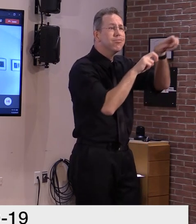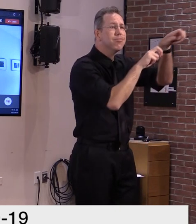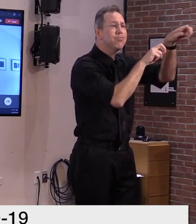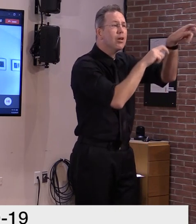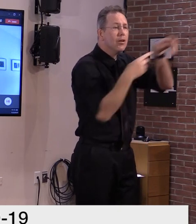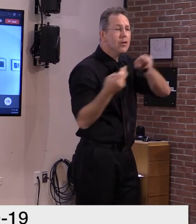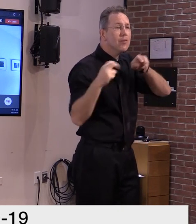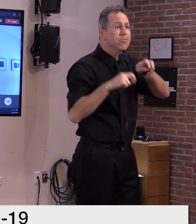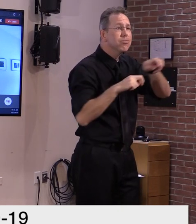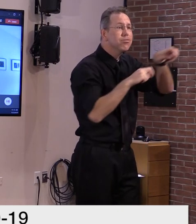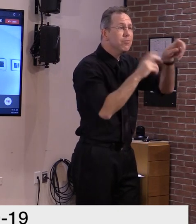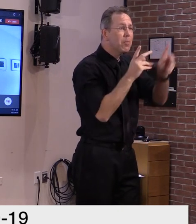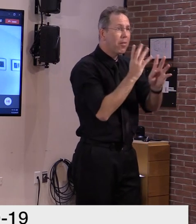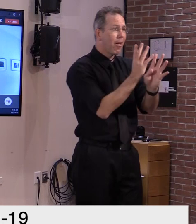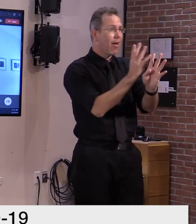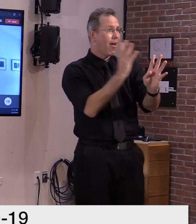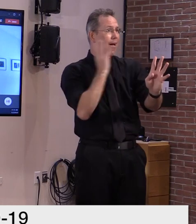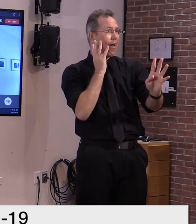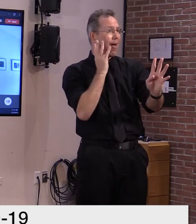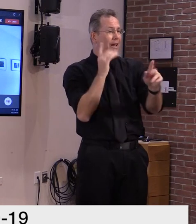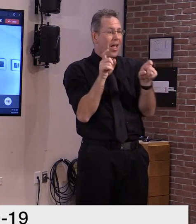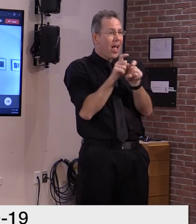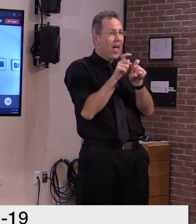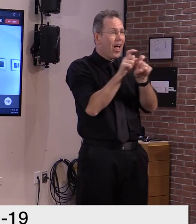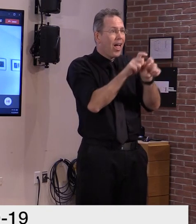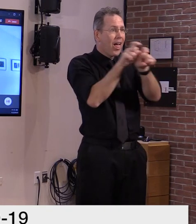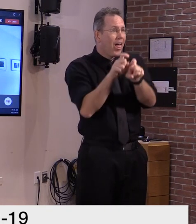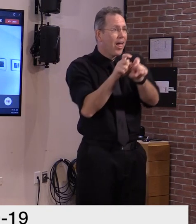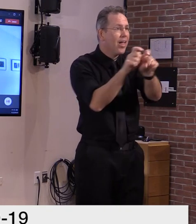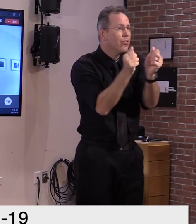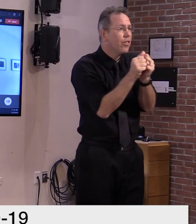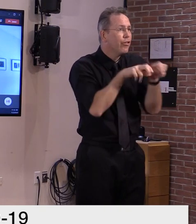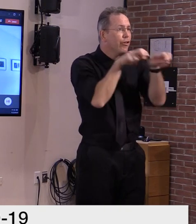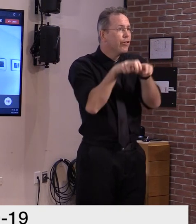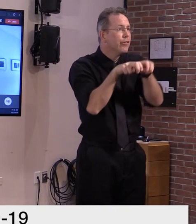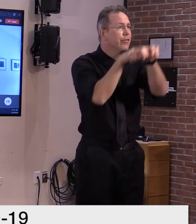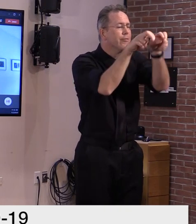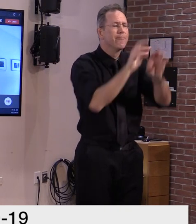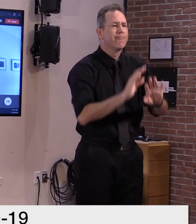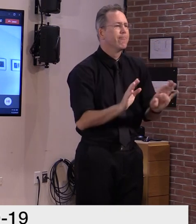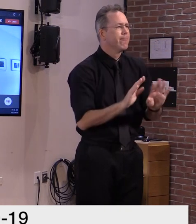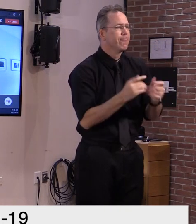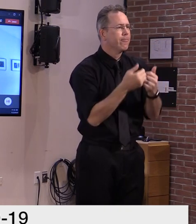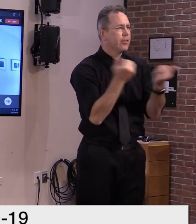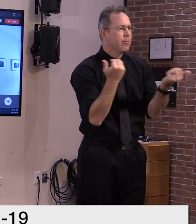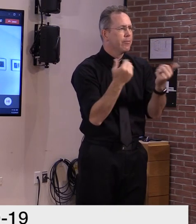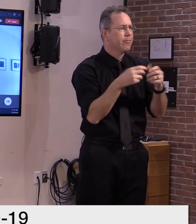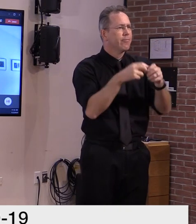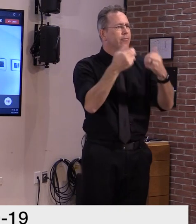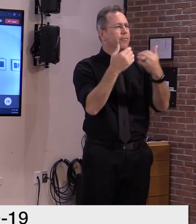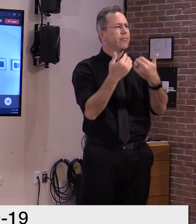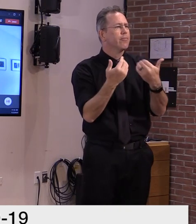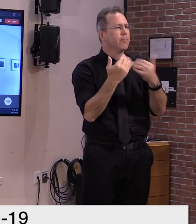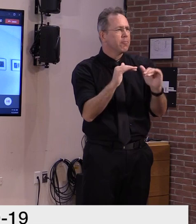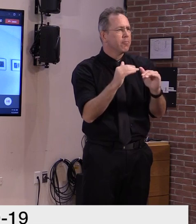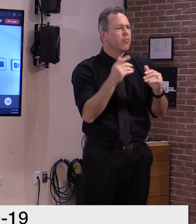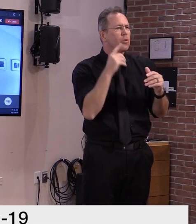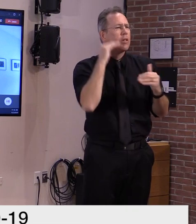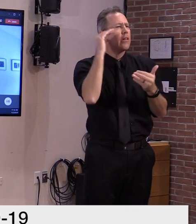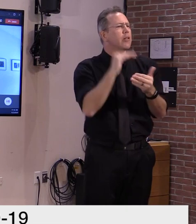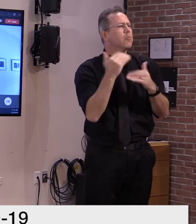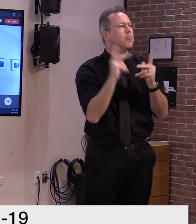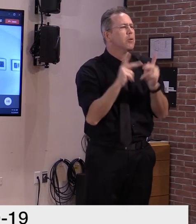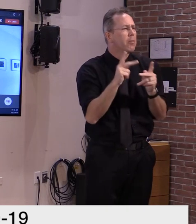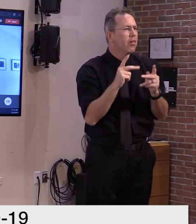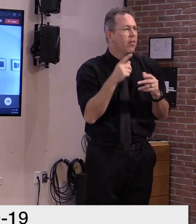elbow and shoulder to shoulder, they're going to have to reduce the capacity of it. The new guidance directs areas to reduce